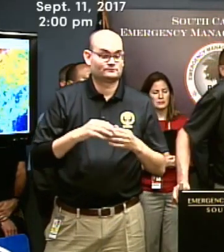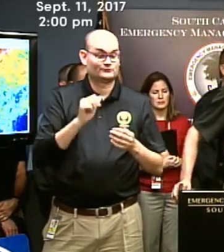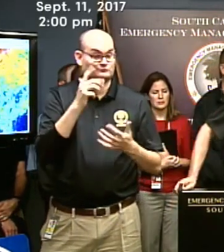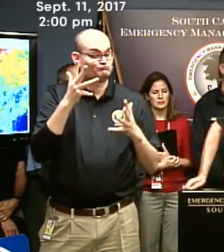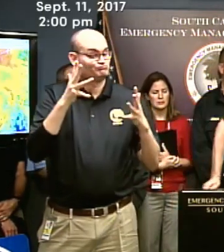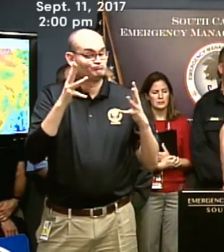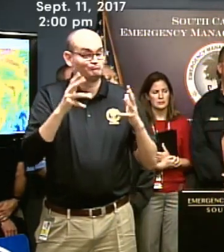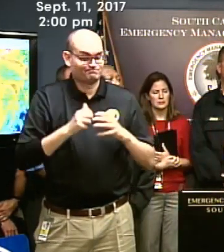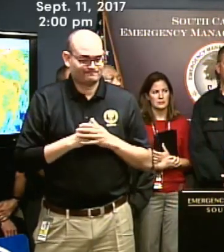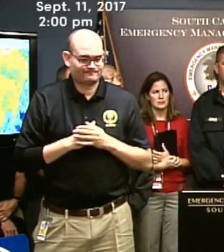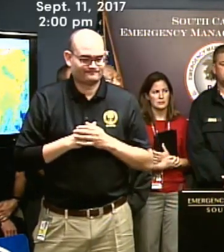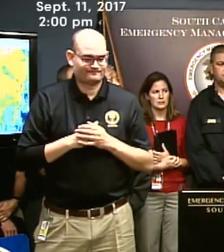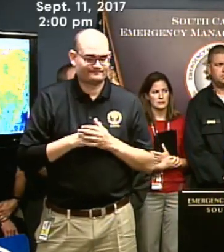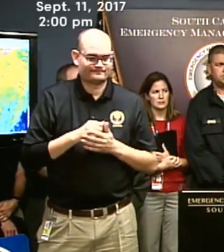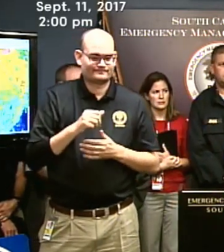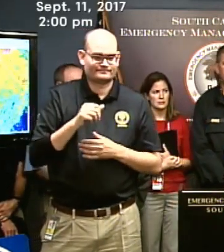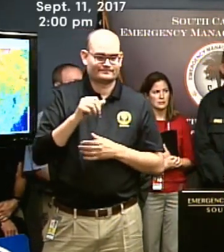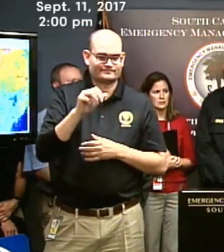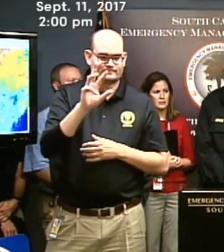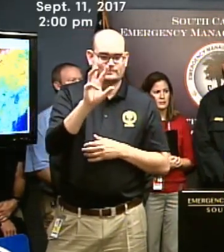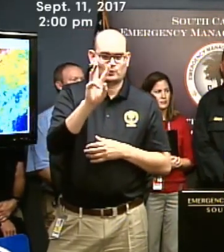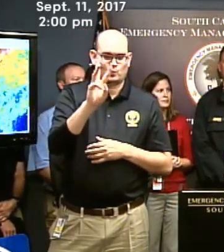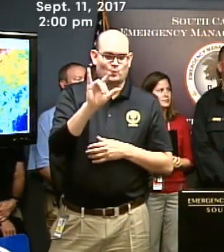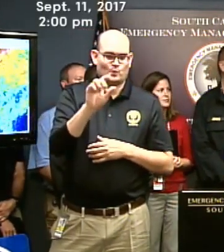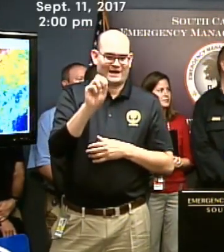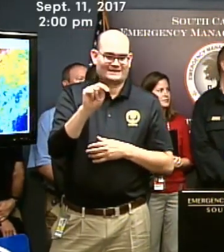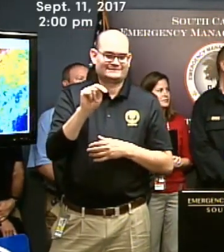Colonel. David Wilson with DHEC.